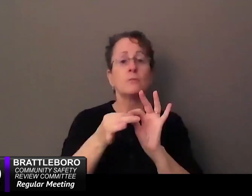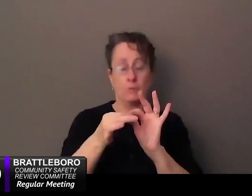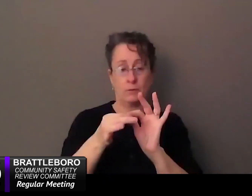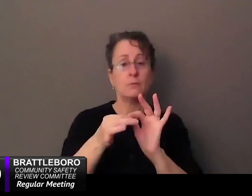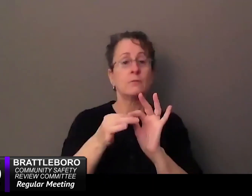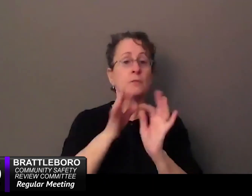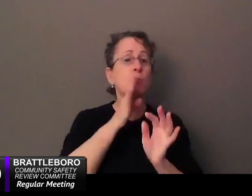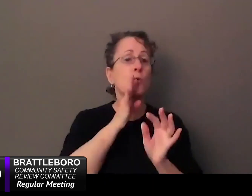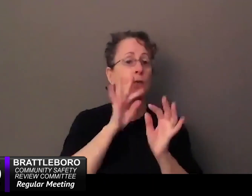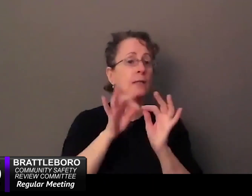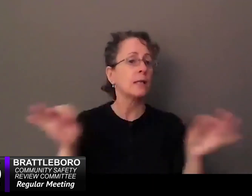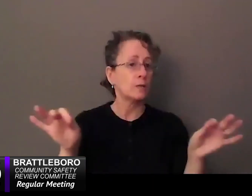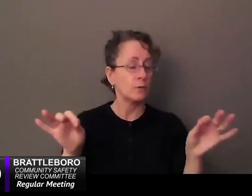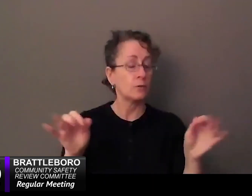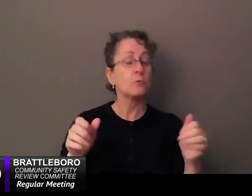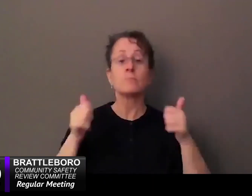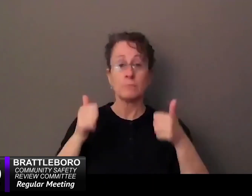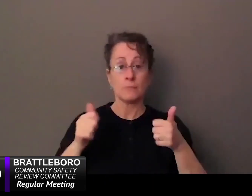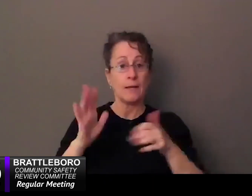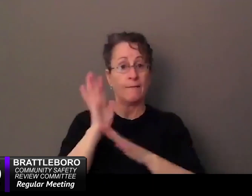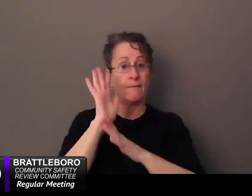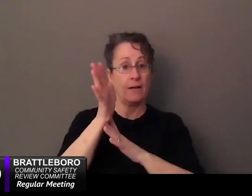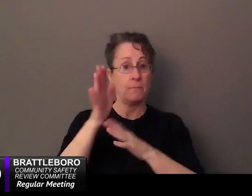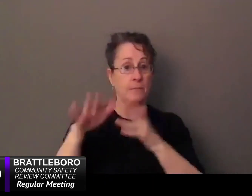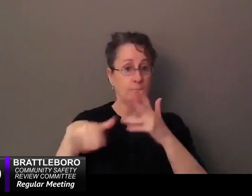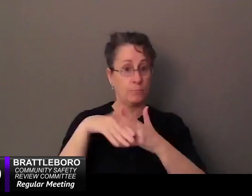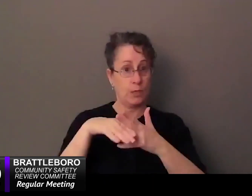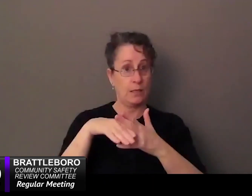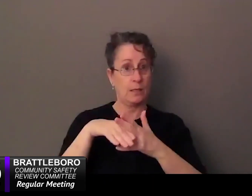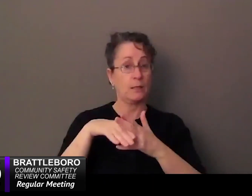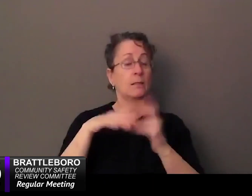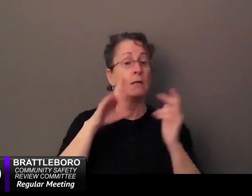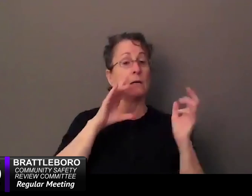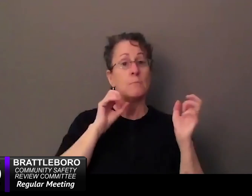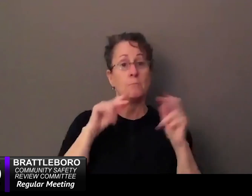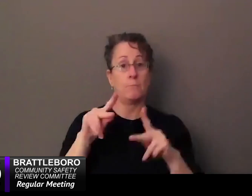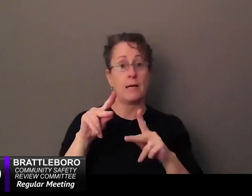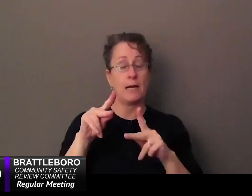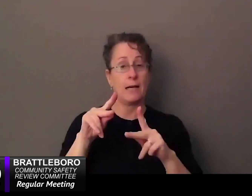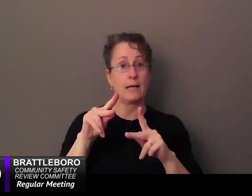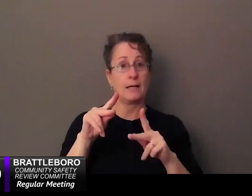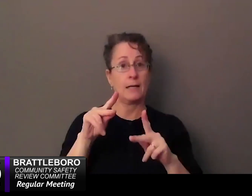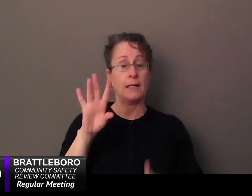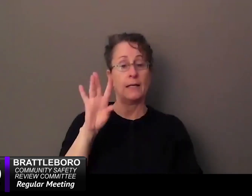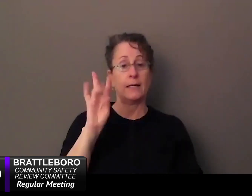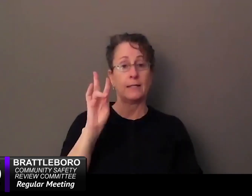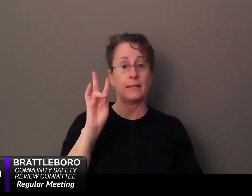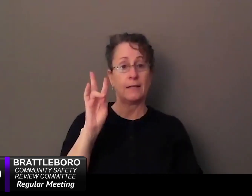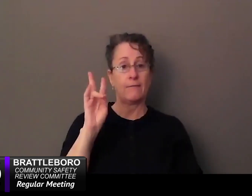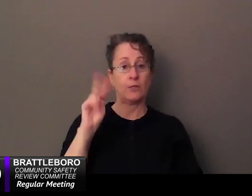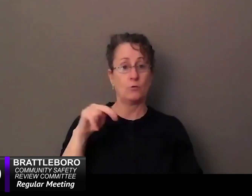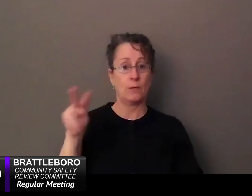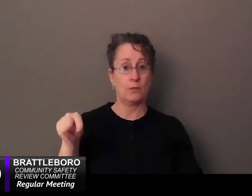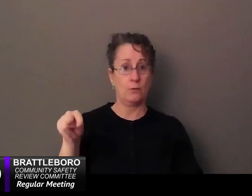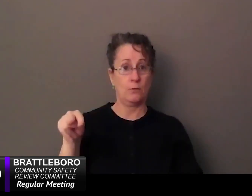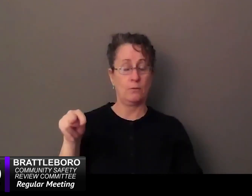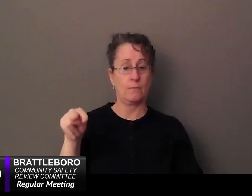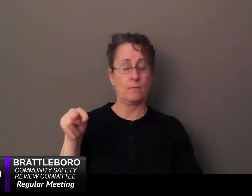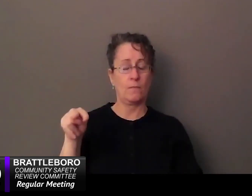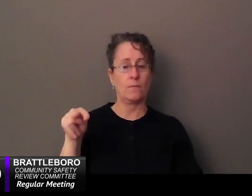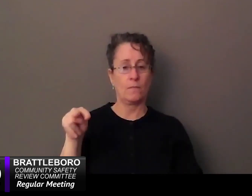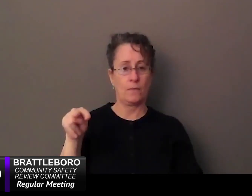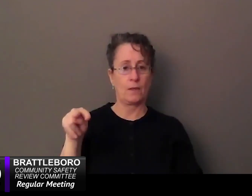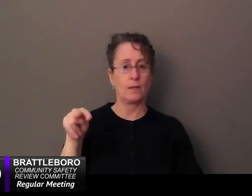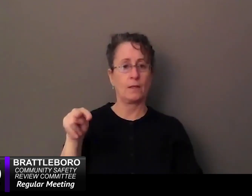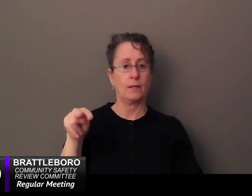Great. So let's take a 5-minute break. So that means we will be back at 7:22. You're welcome to check